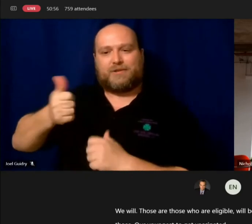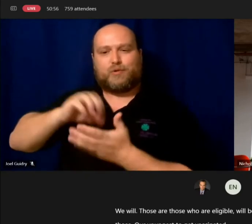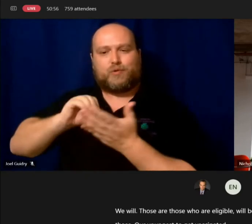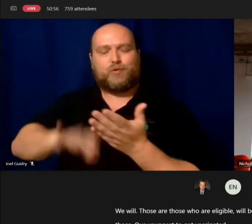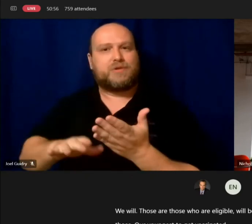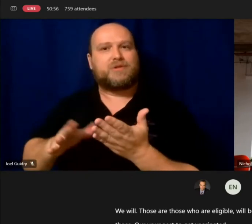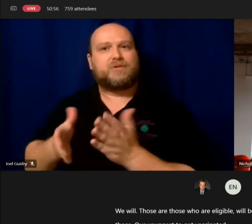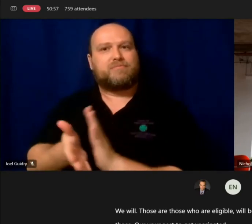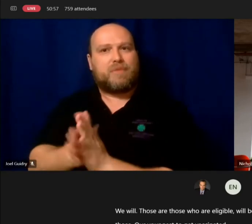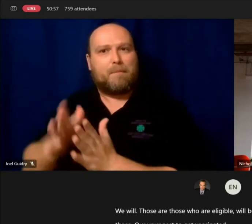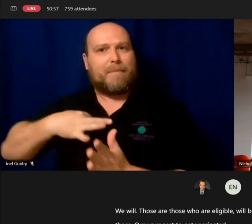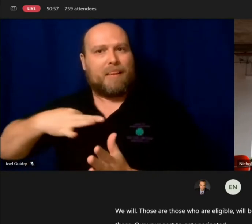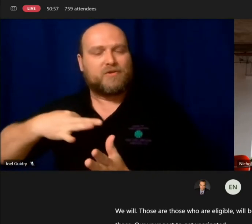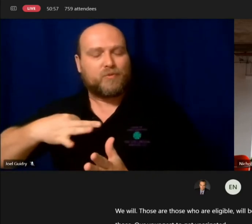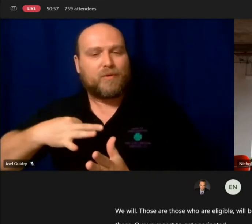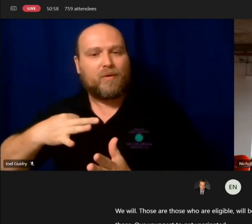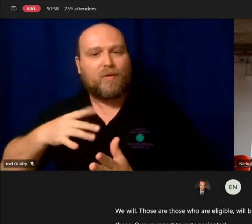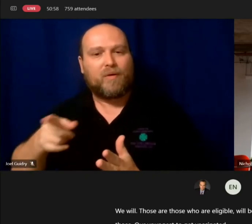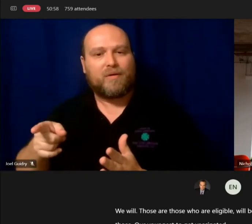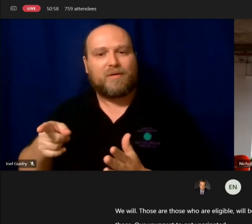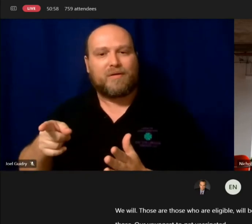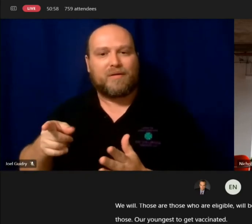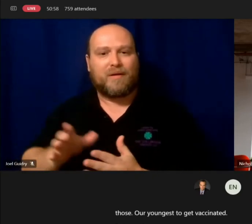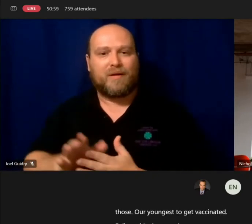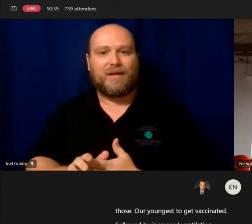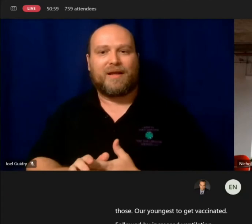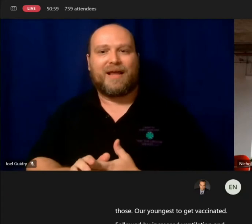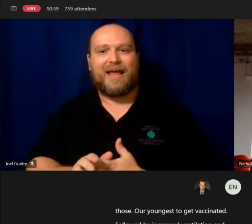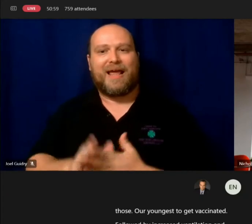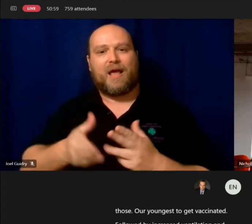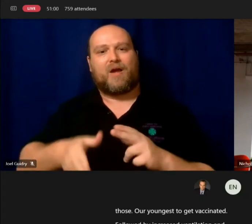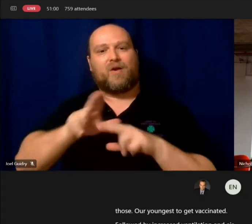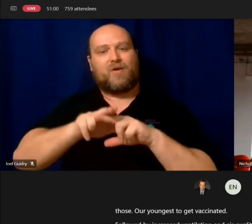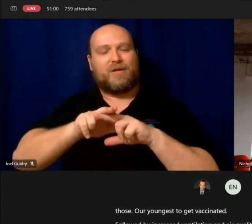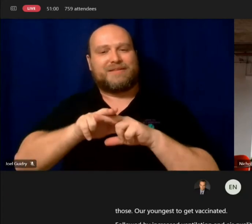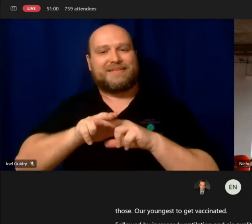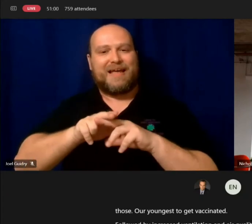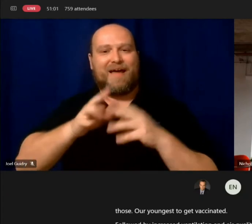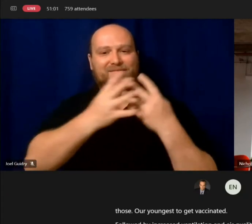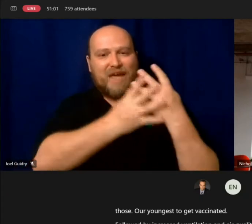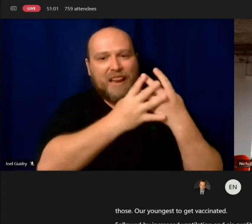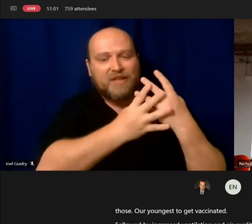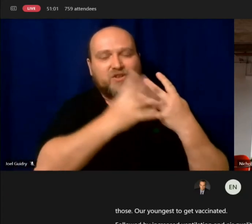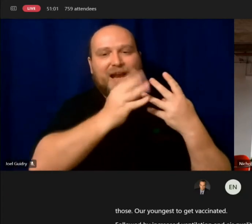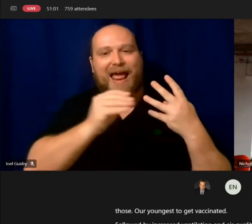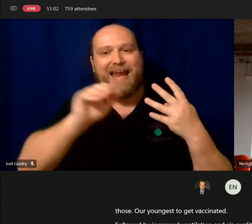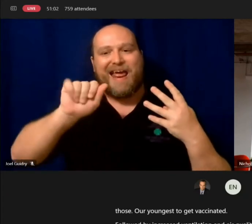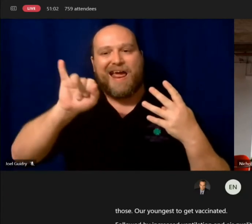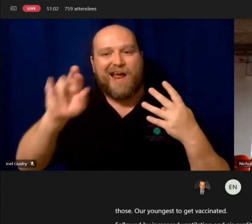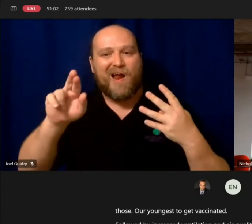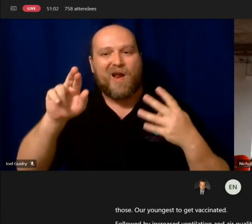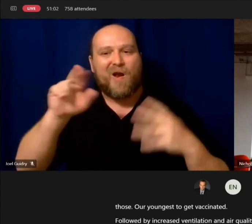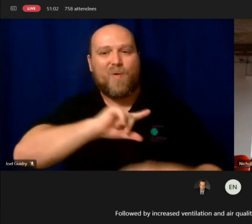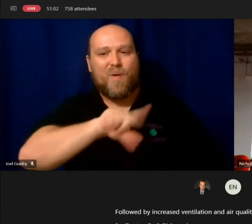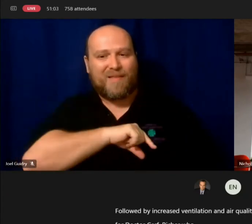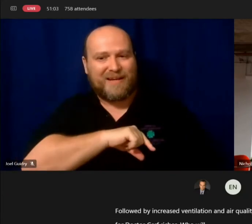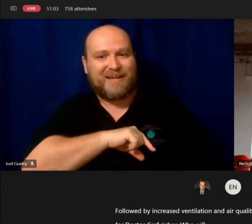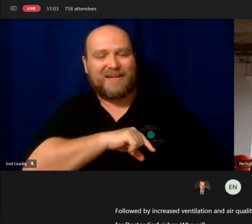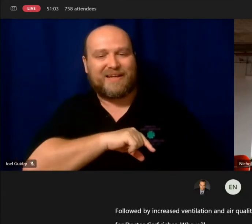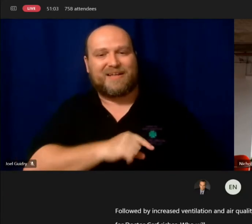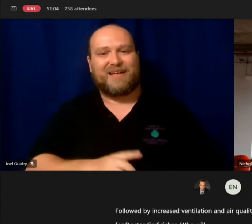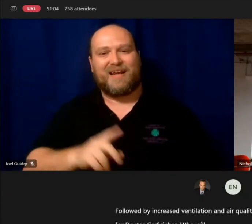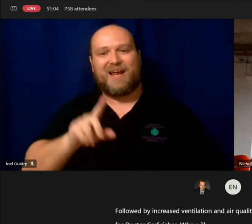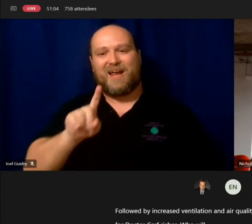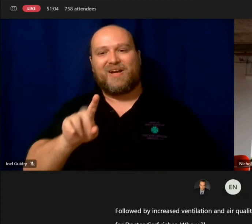by increased ventilation and air quality, which I have reserved and saved for Dr. Sarah Pritchard, who will speak beyond after me